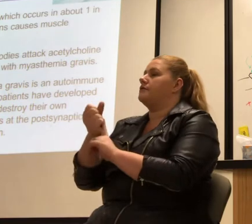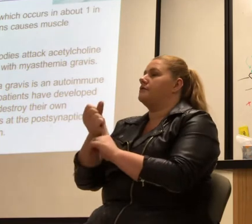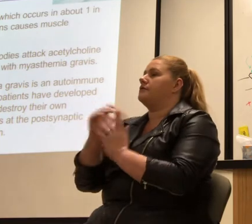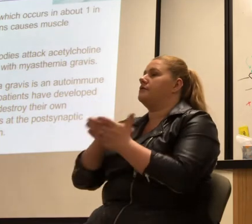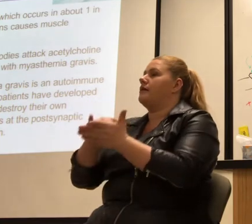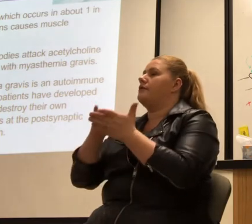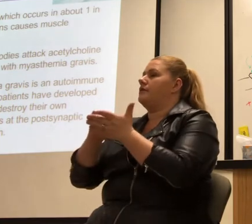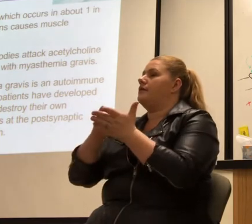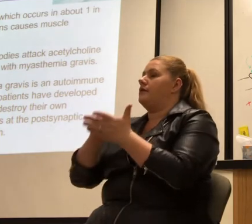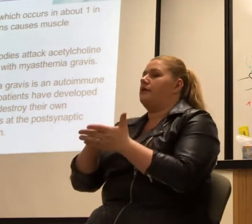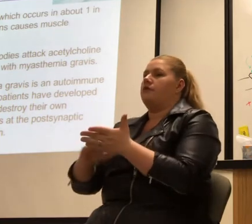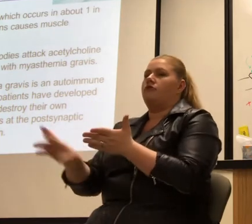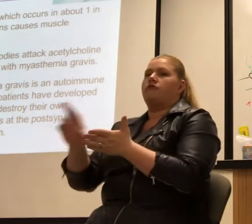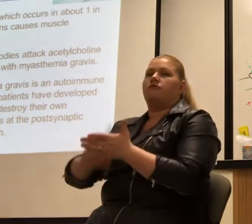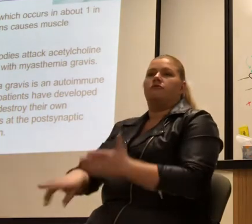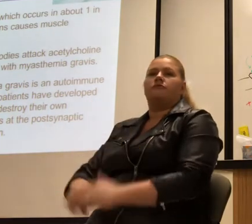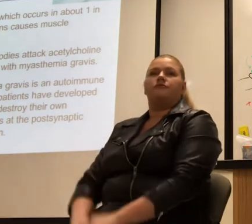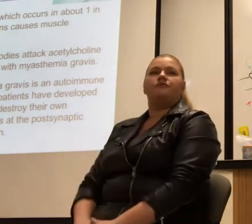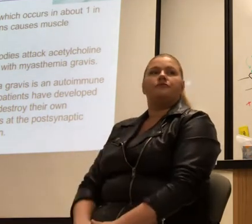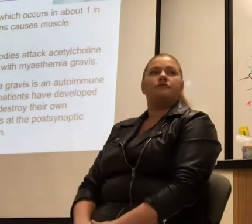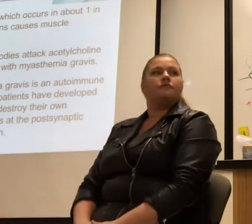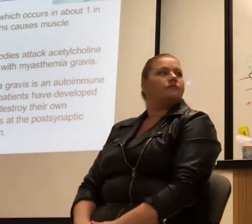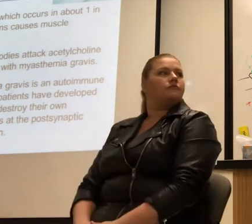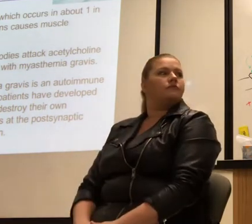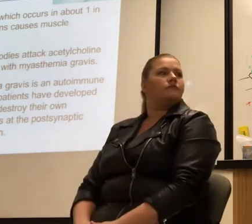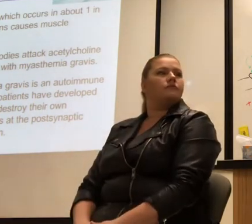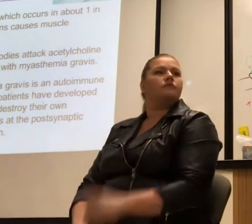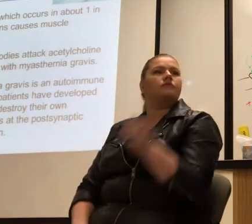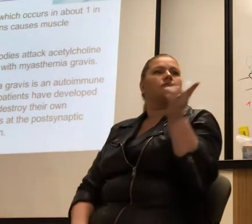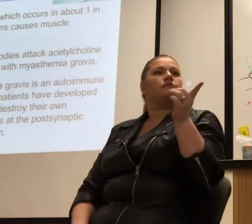And I forgot to put out the new half sheets.